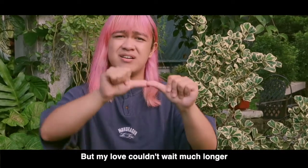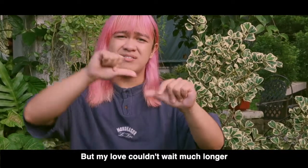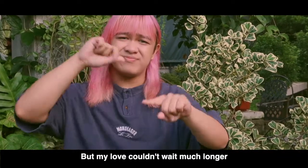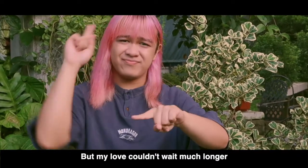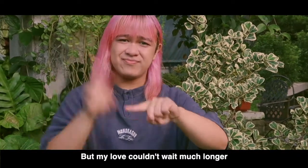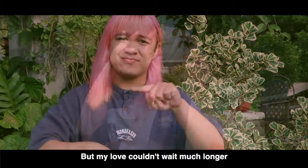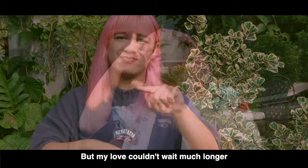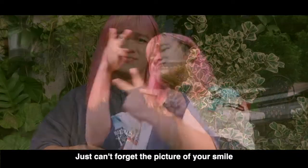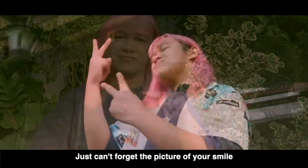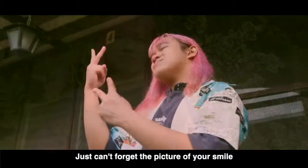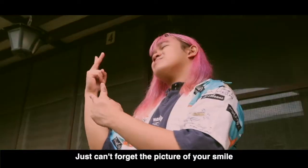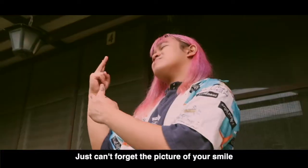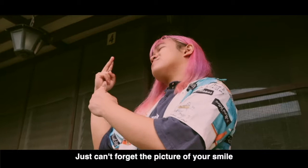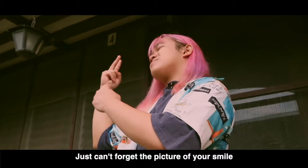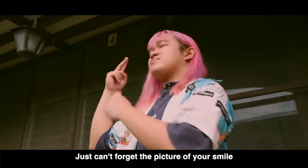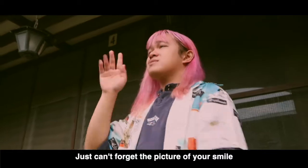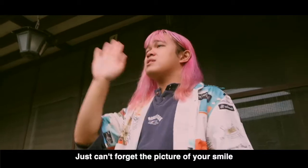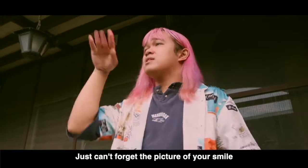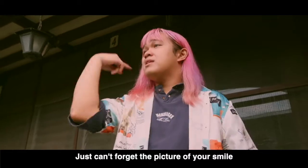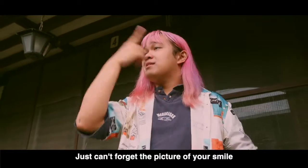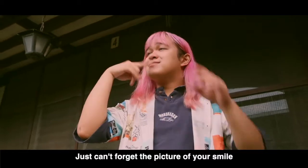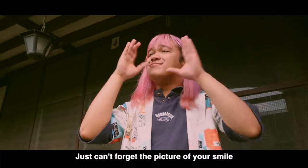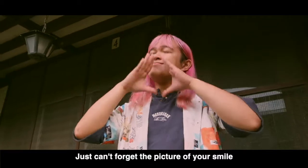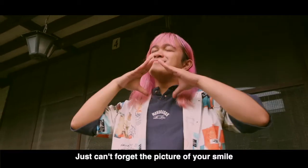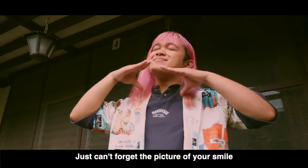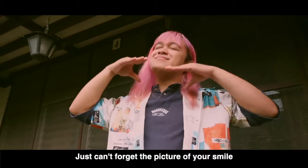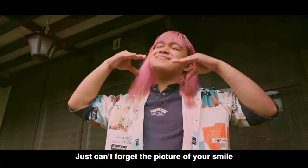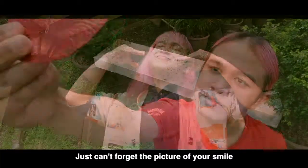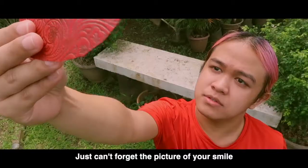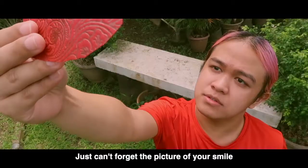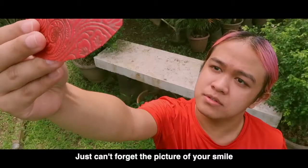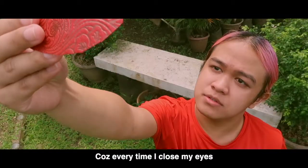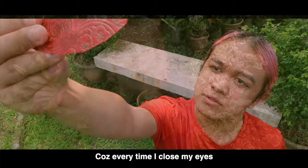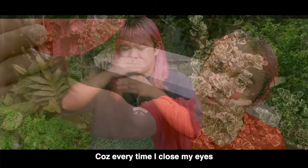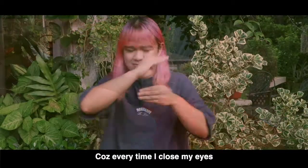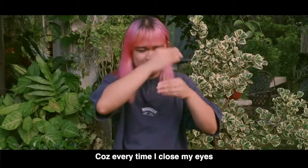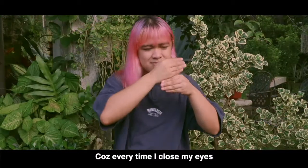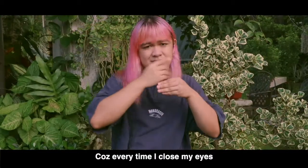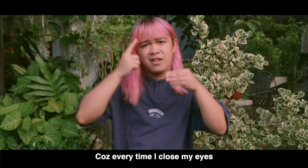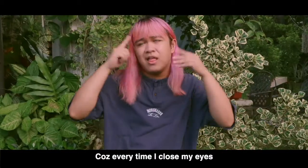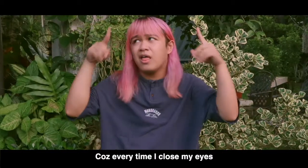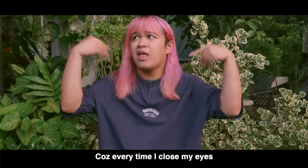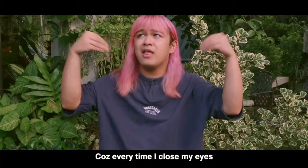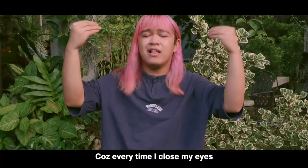Forget the picture of your smile Cause every time I close my